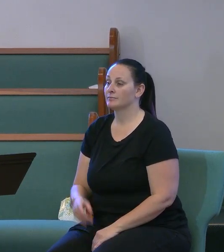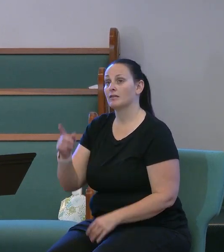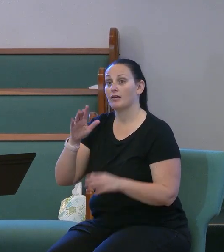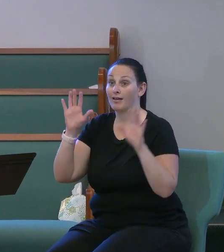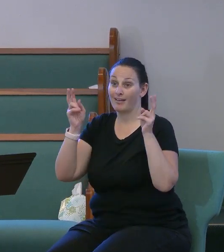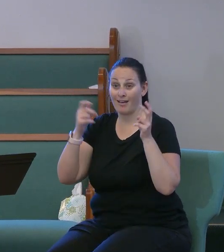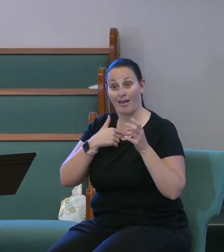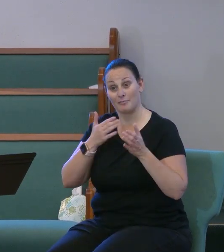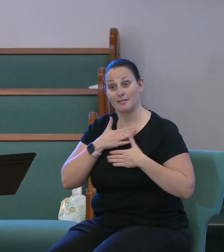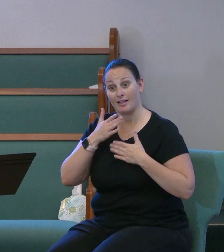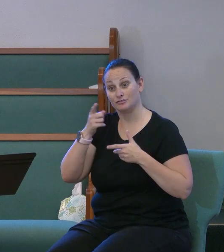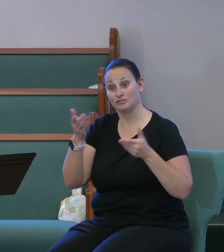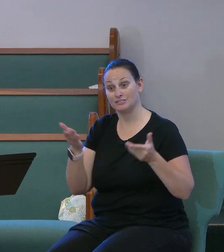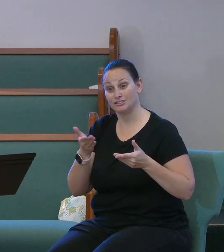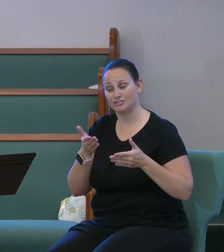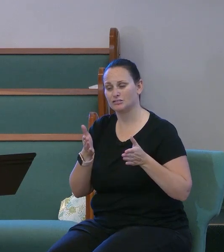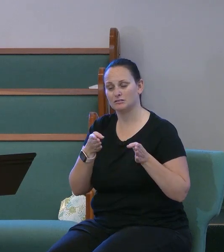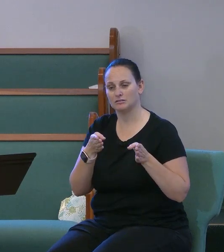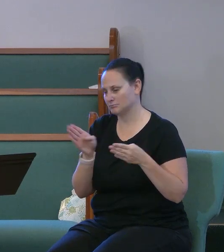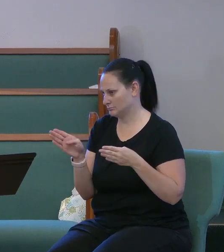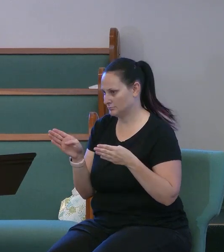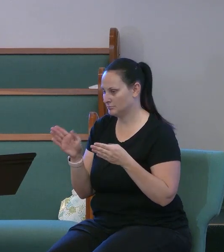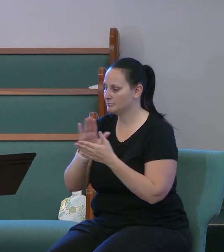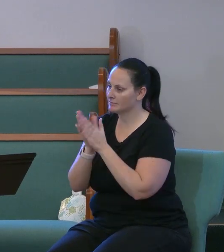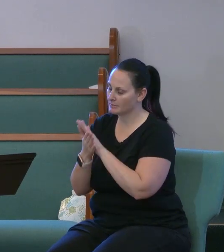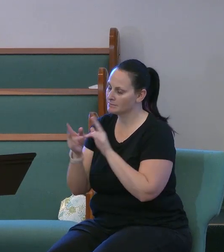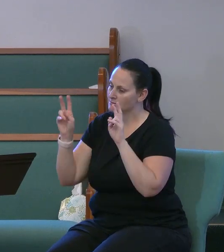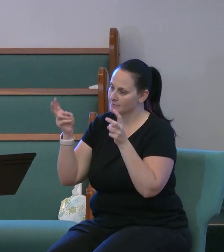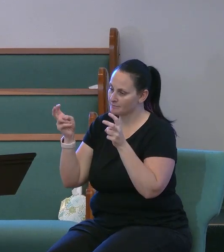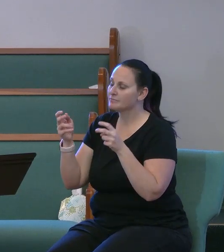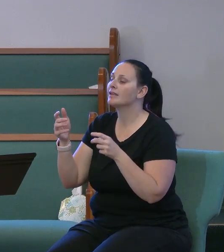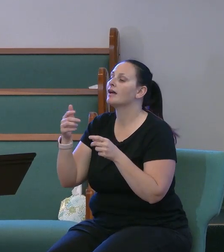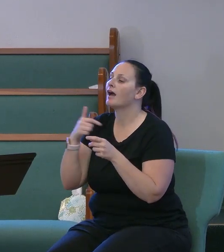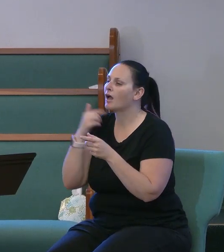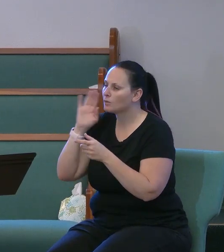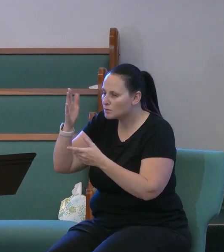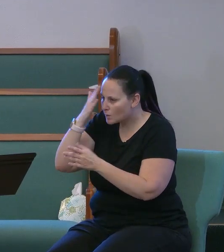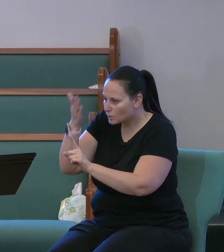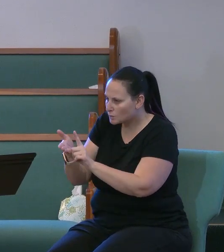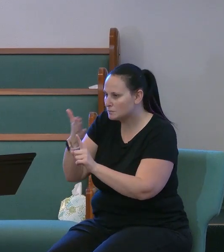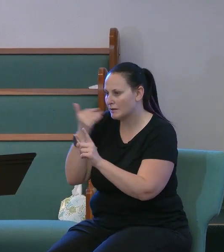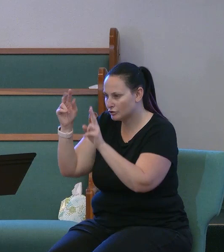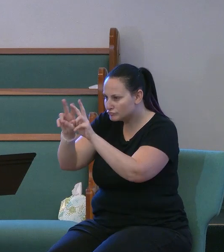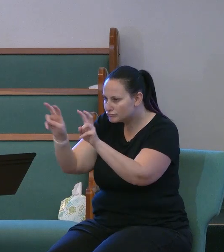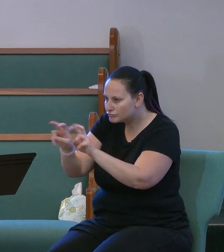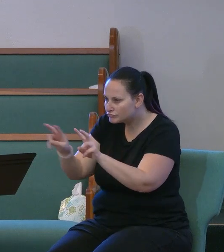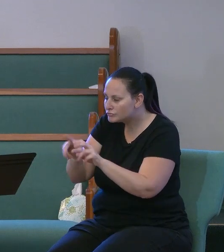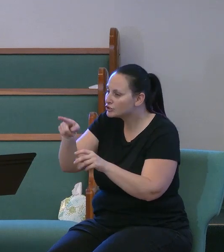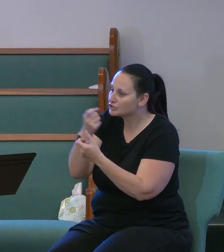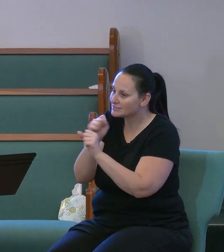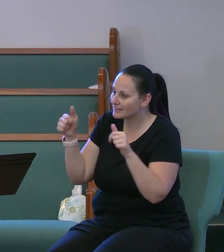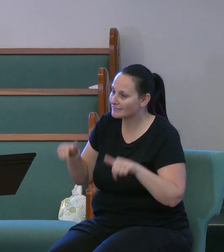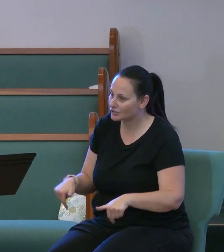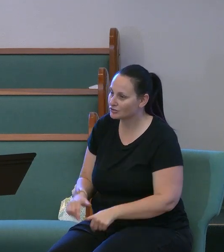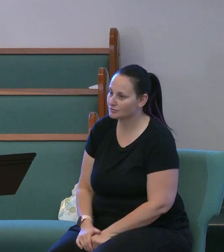glad you're here to a statement that says, let me get to know you better. You are safe